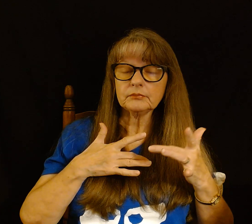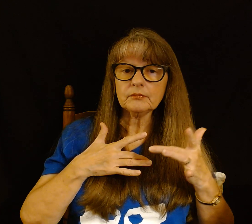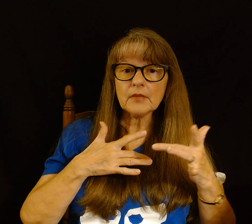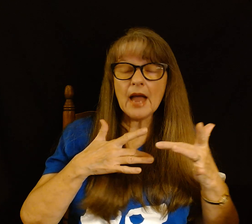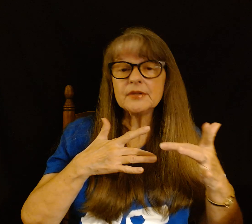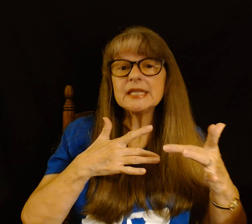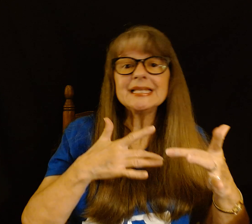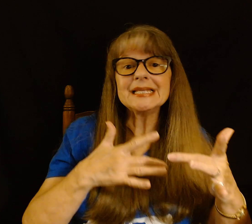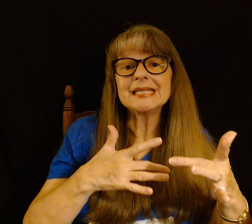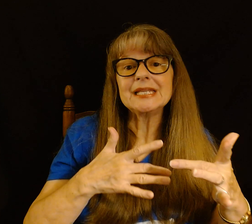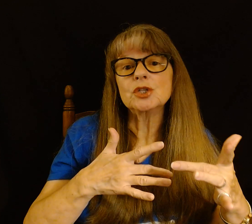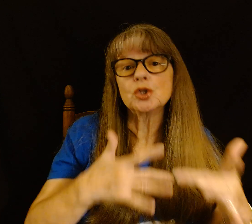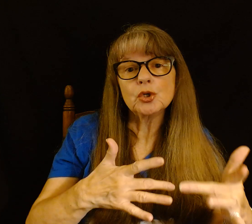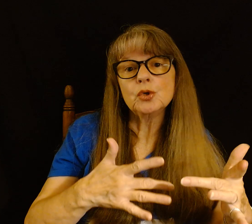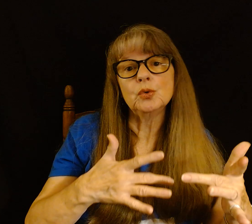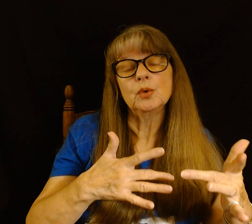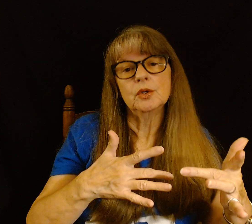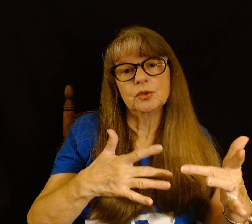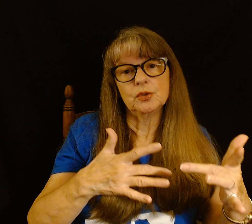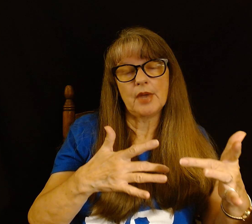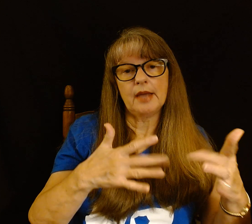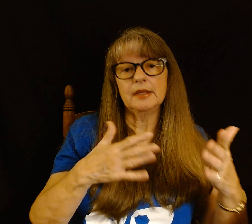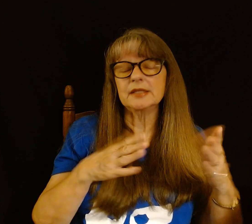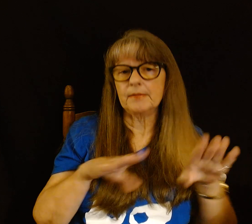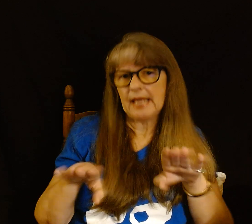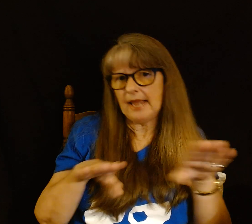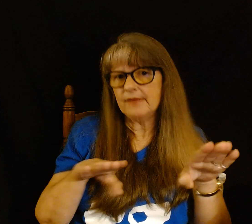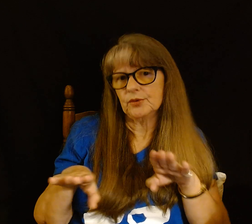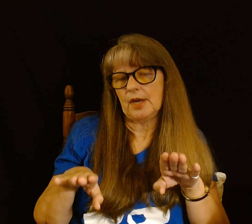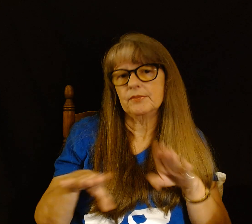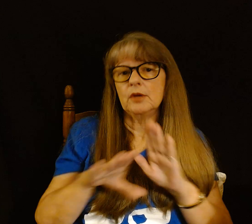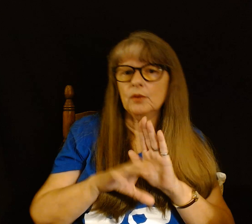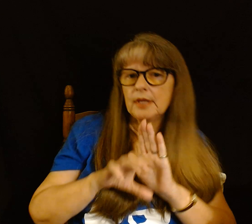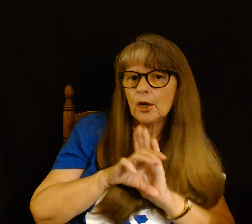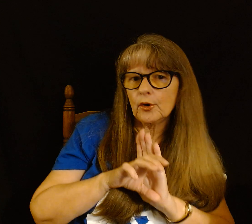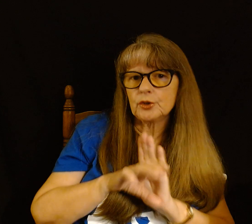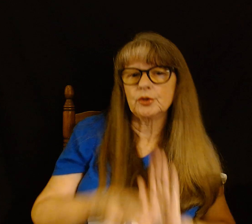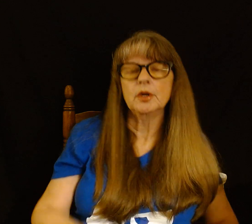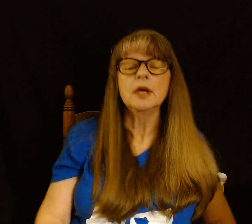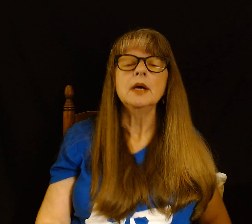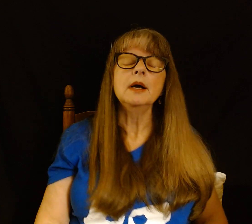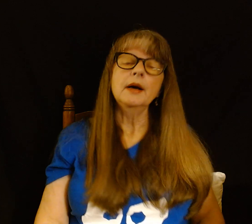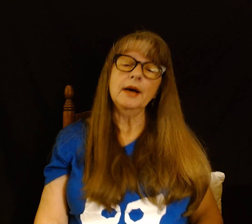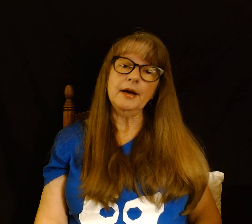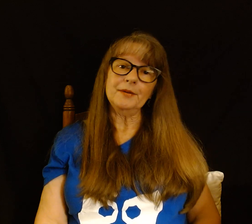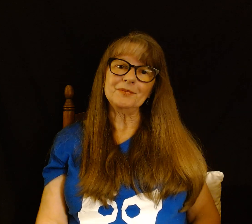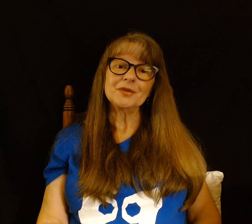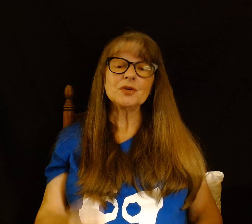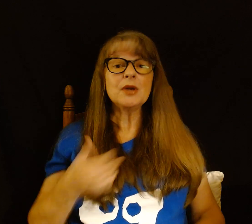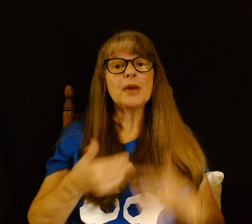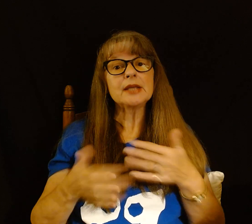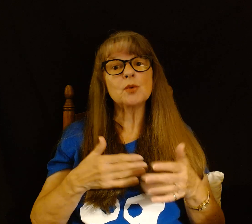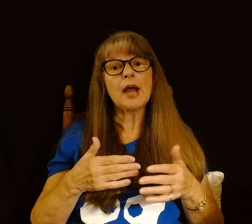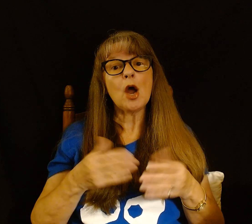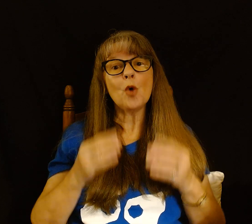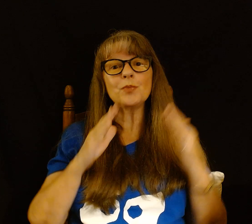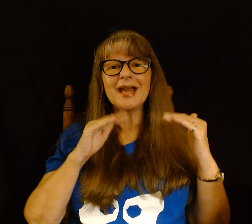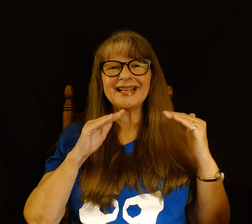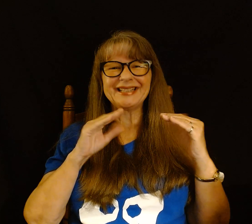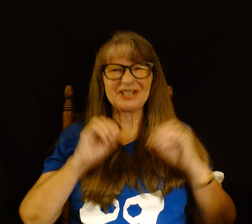have a tendency to do that. It's a behavior type thing or a character. So anyway, so I hope that clears